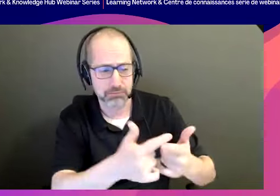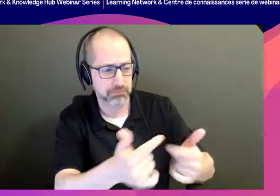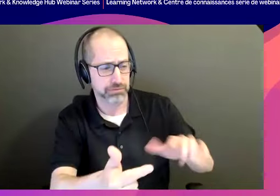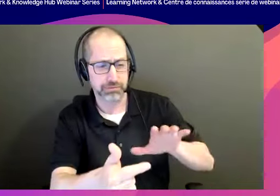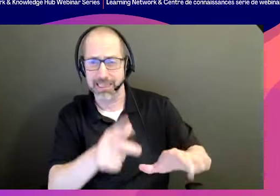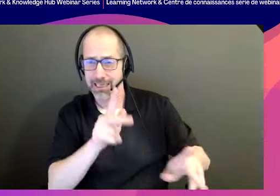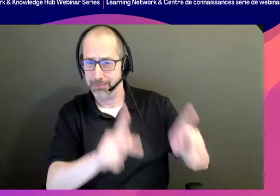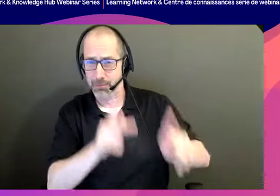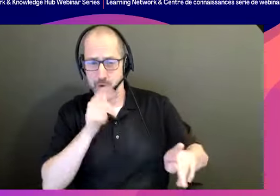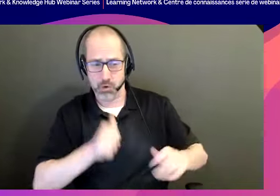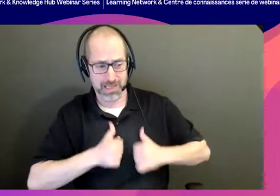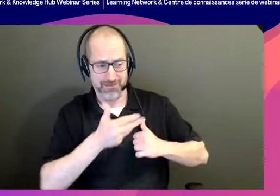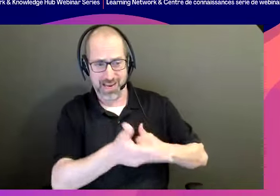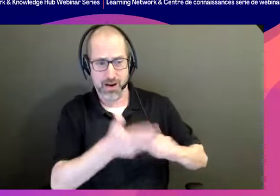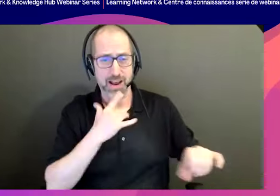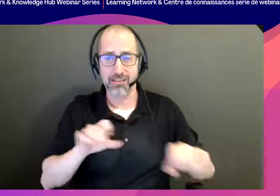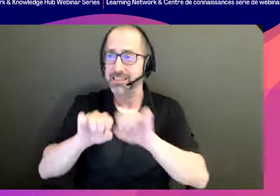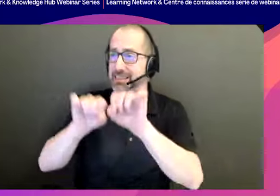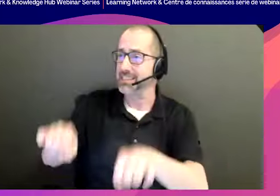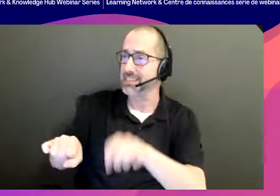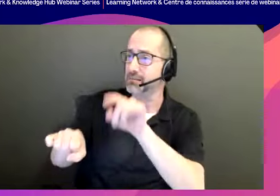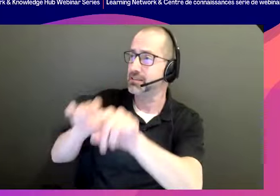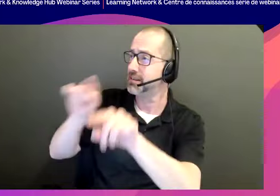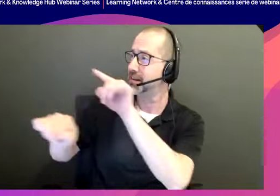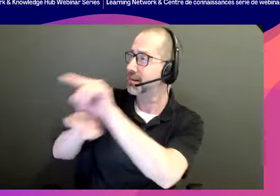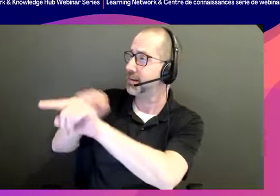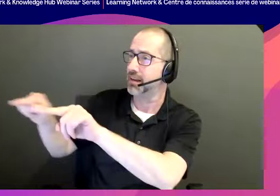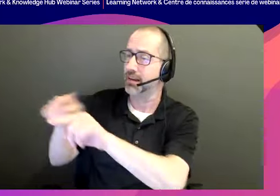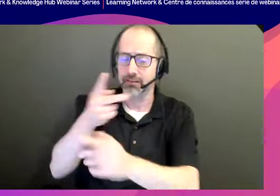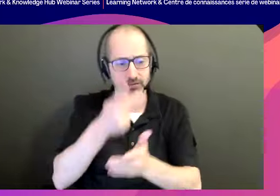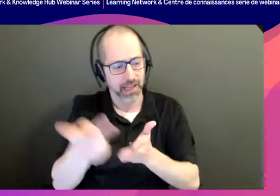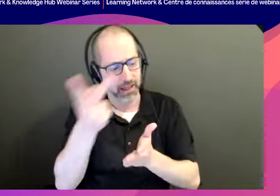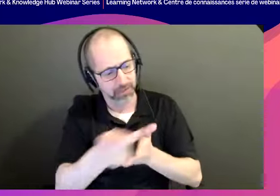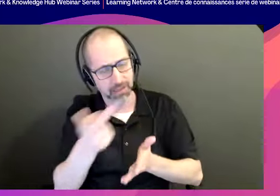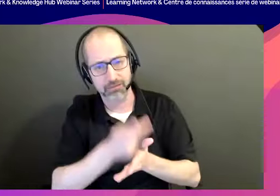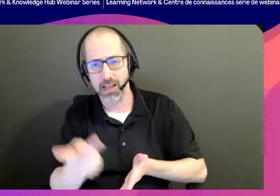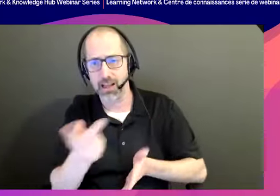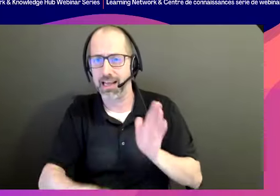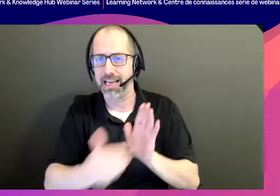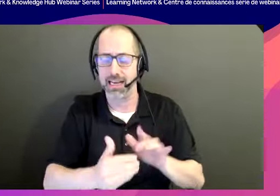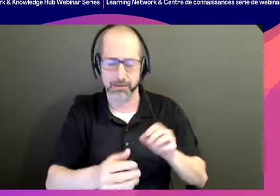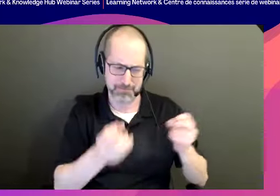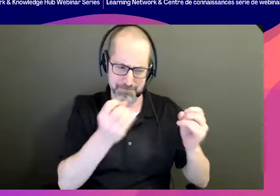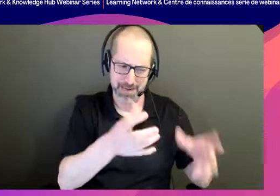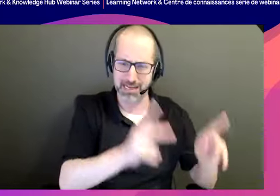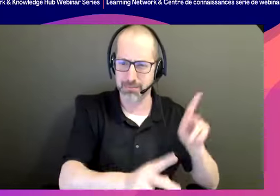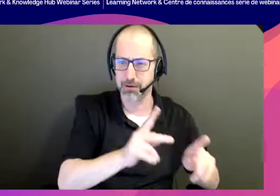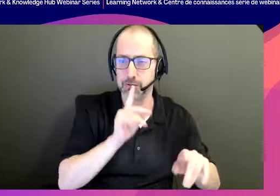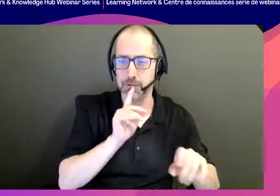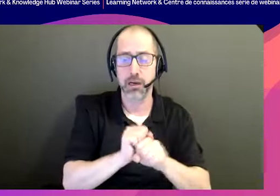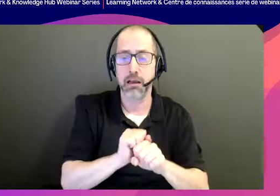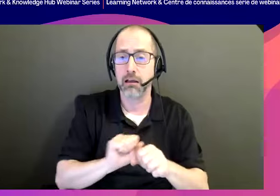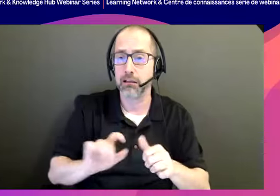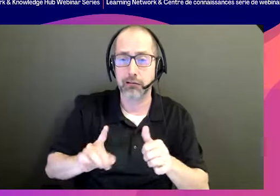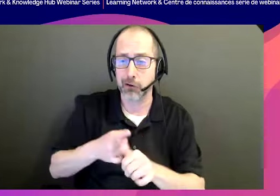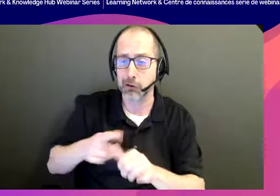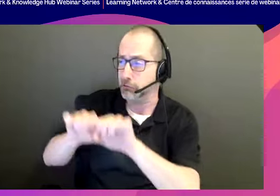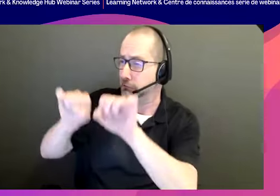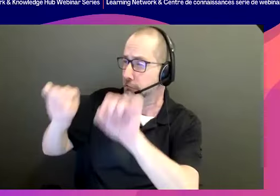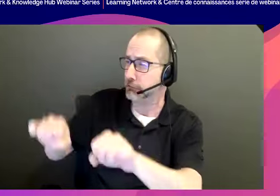after system. For an overwhelming number of these people, the very first system to intervene in their lives and to set the